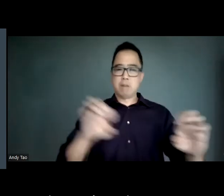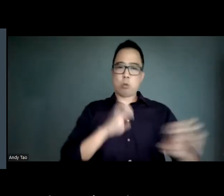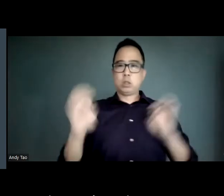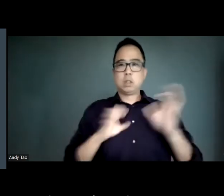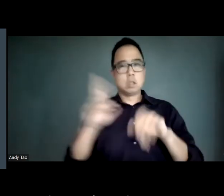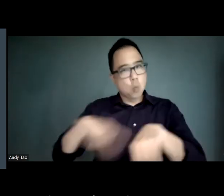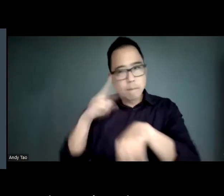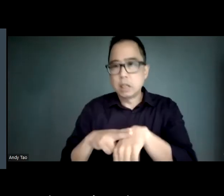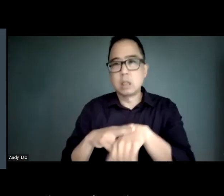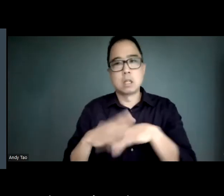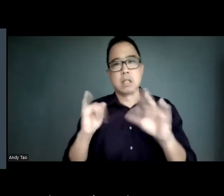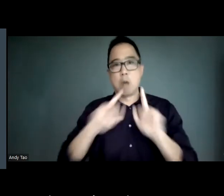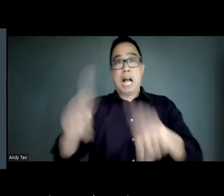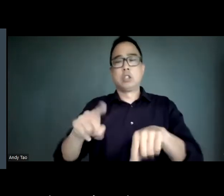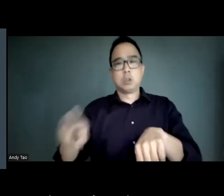COVID positive.